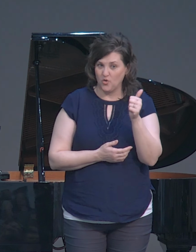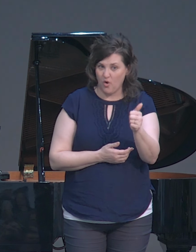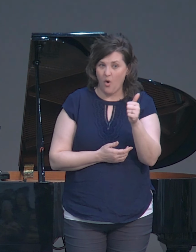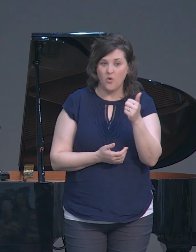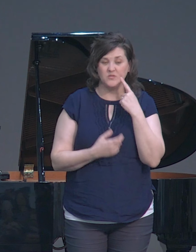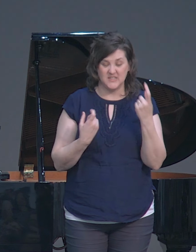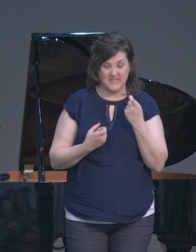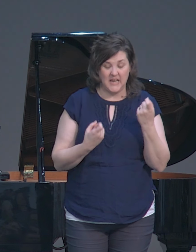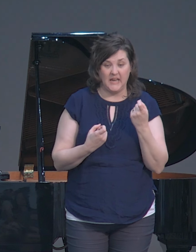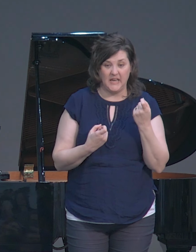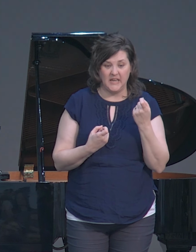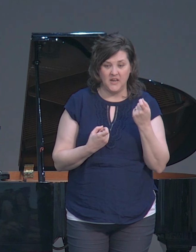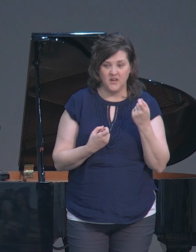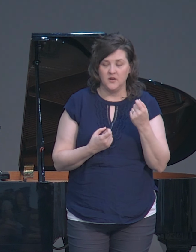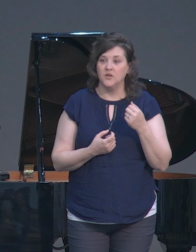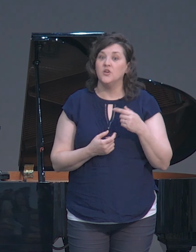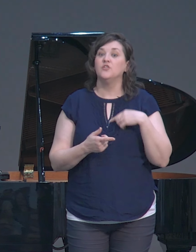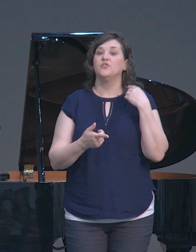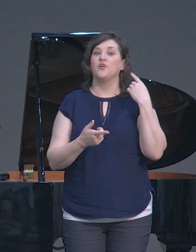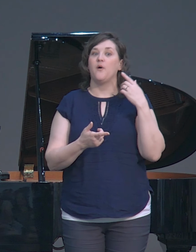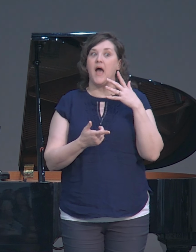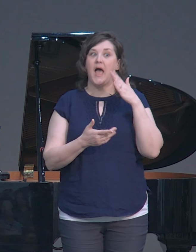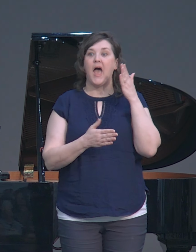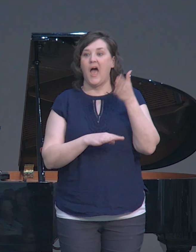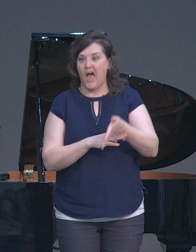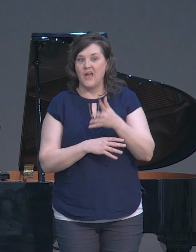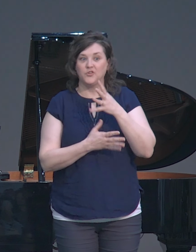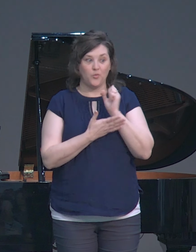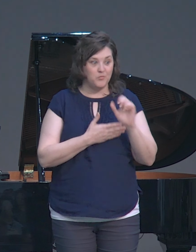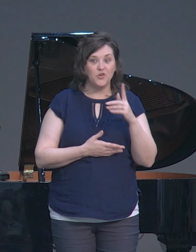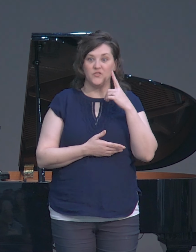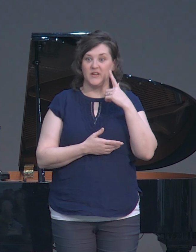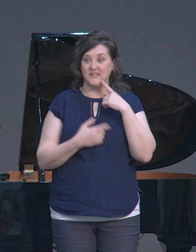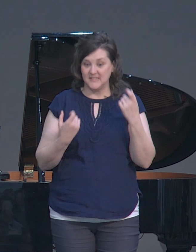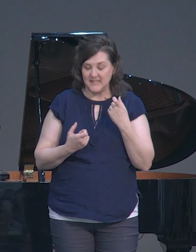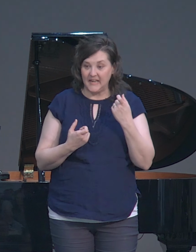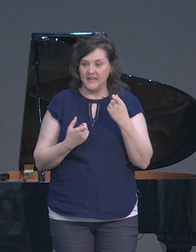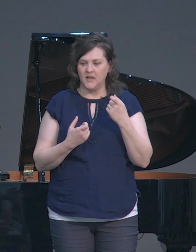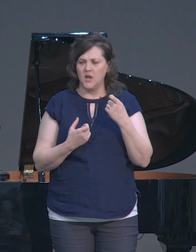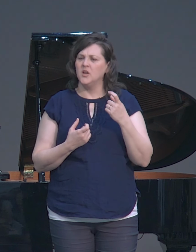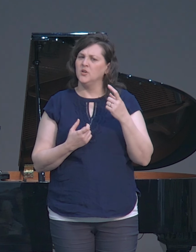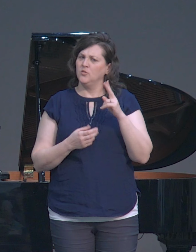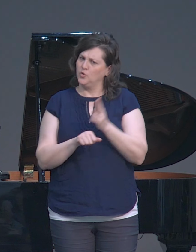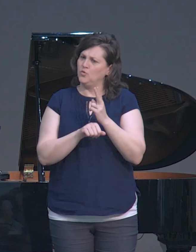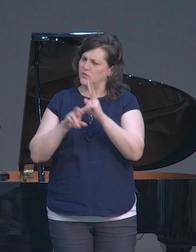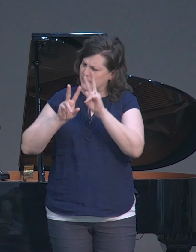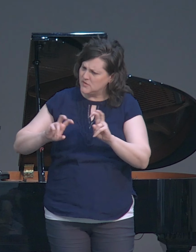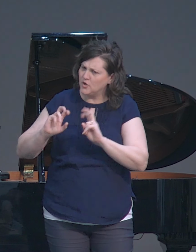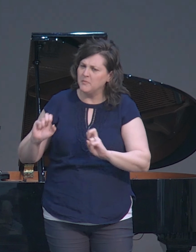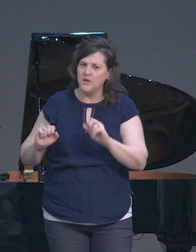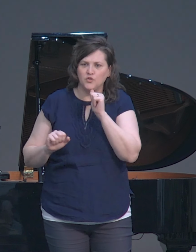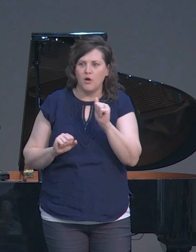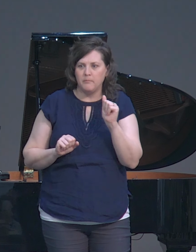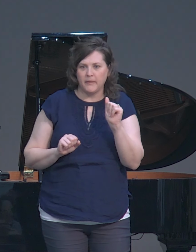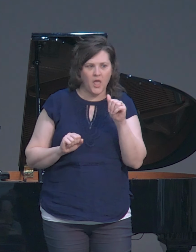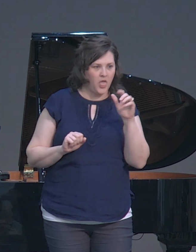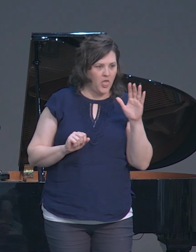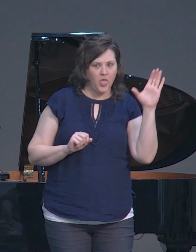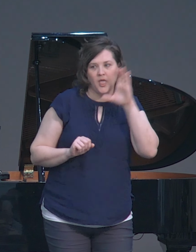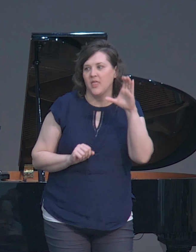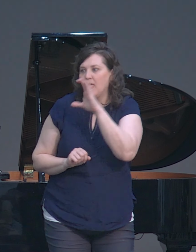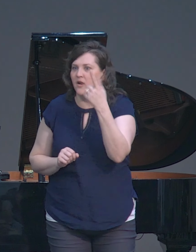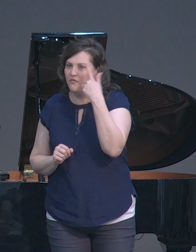your pearls of wisdom, be discerning. Don't run after everyone's specks, because there will be some who are fools and who